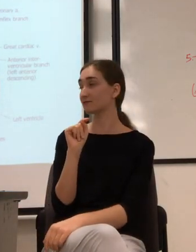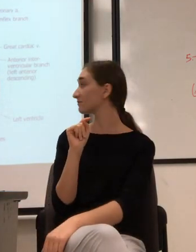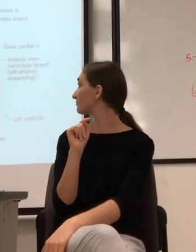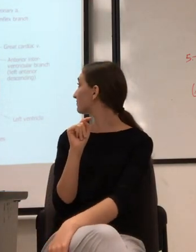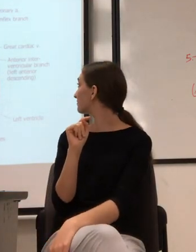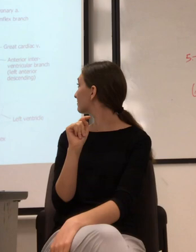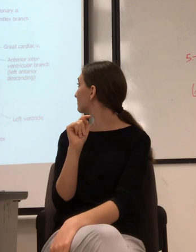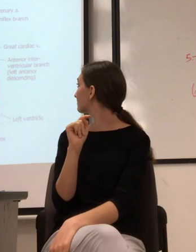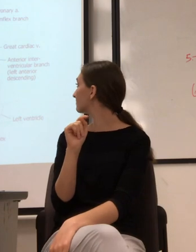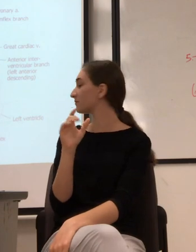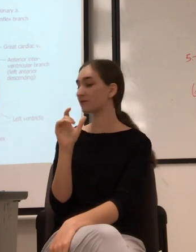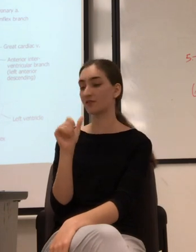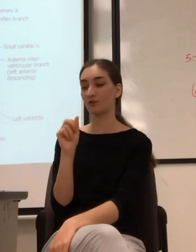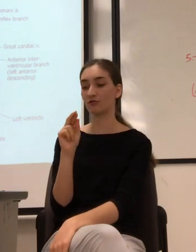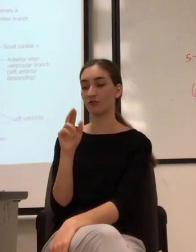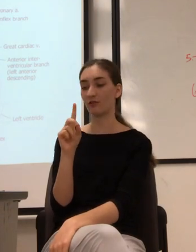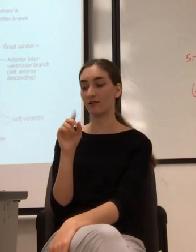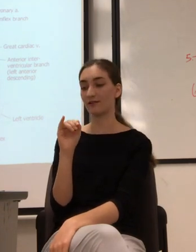Great